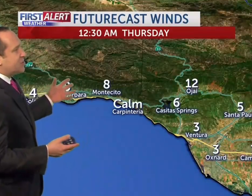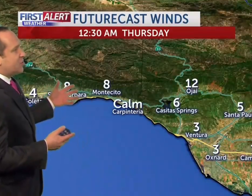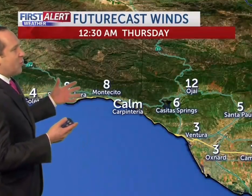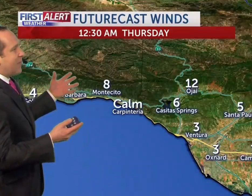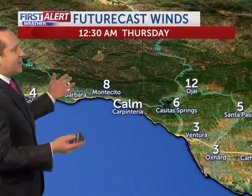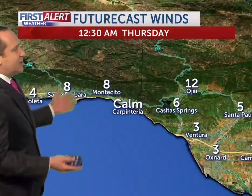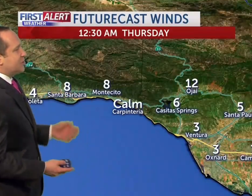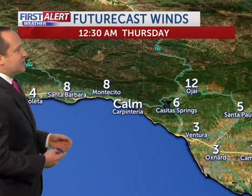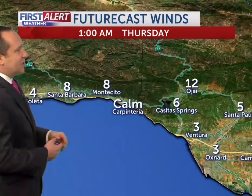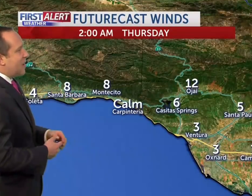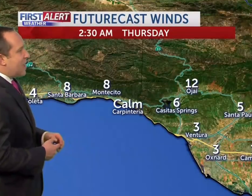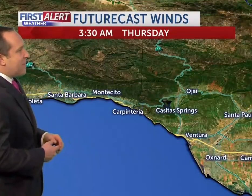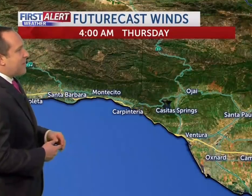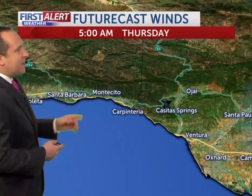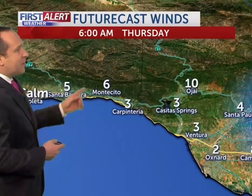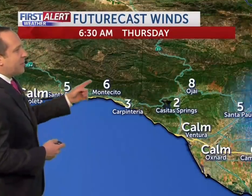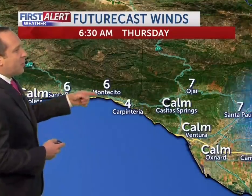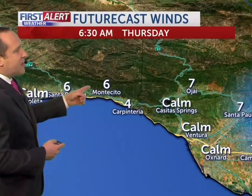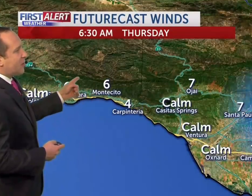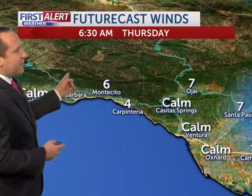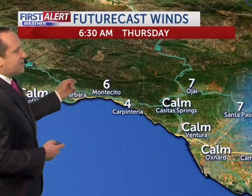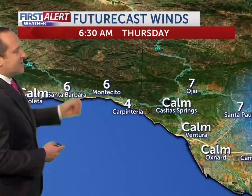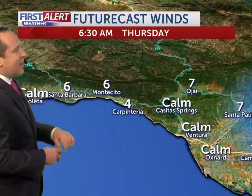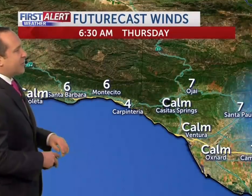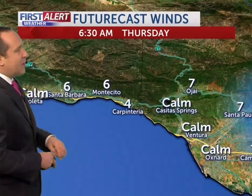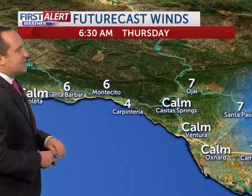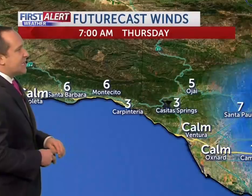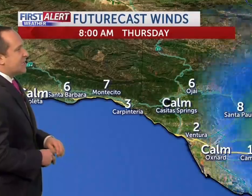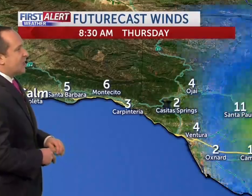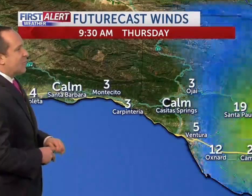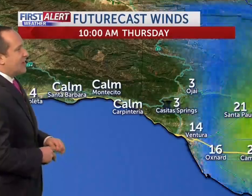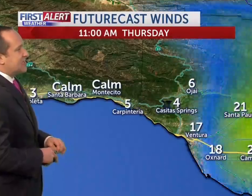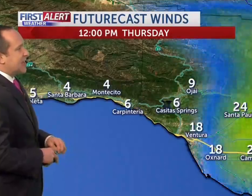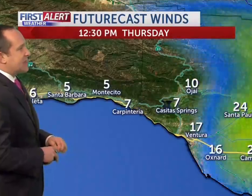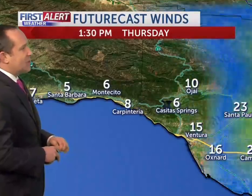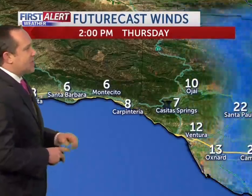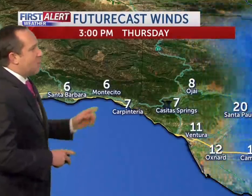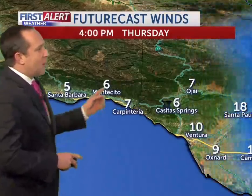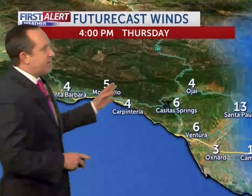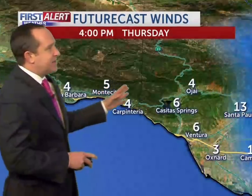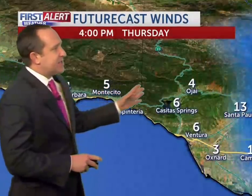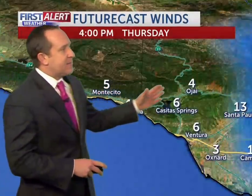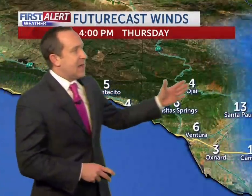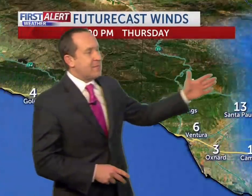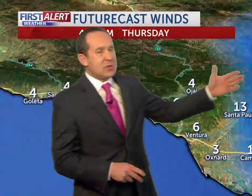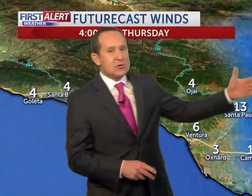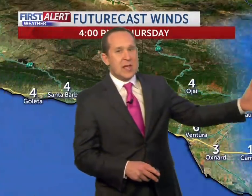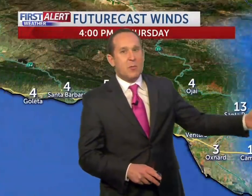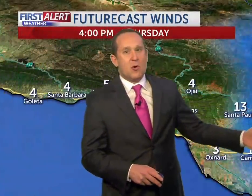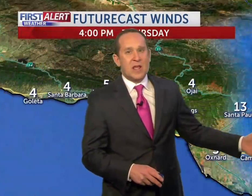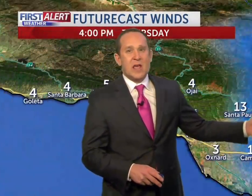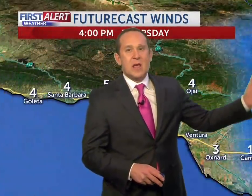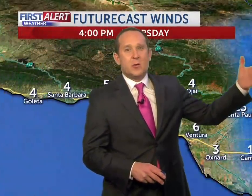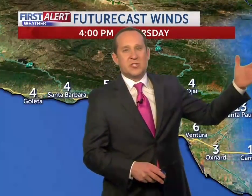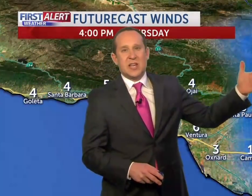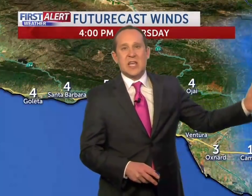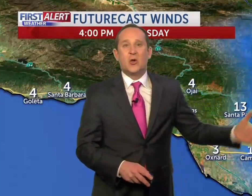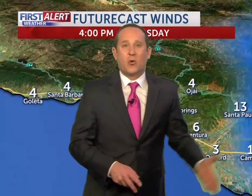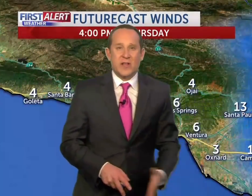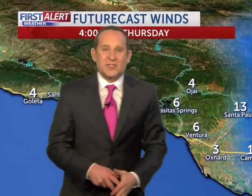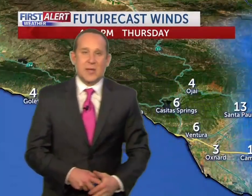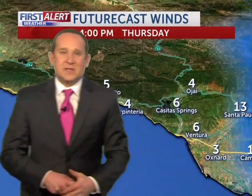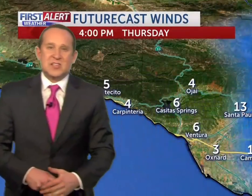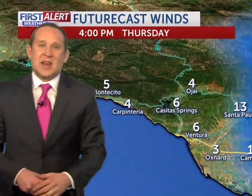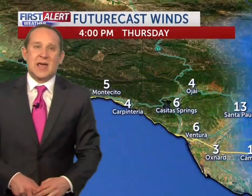big change to the weather conditions here. Maybe a little bit weaker for the south coast come Wednesday night, Thursday morning, but at the same time, Thursday morning, we'll